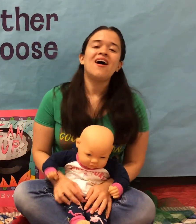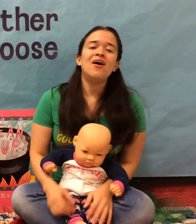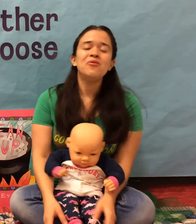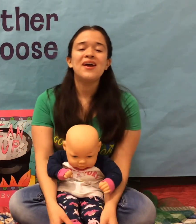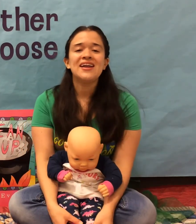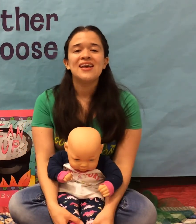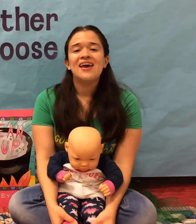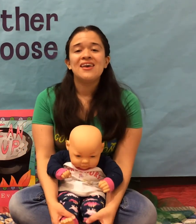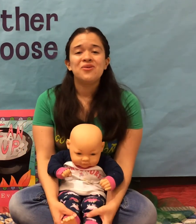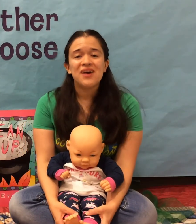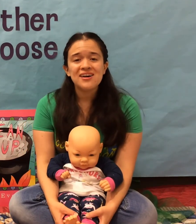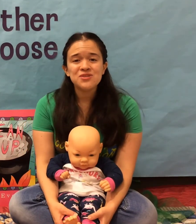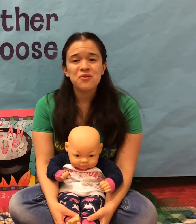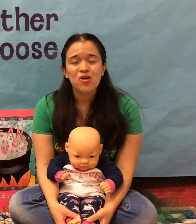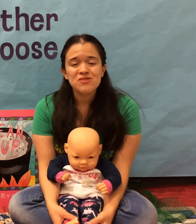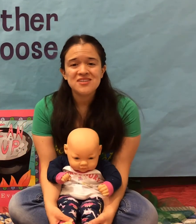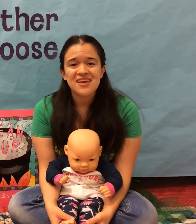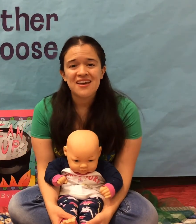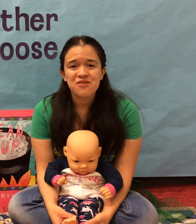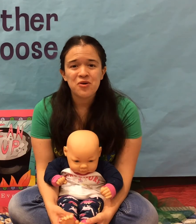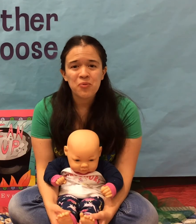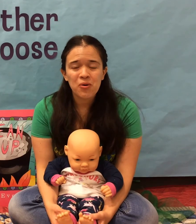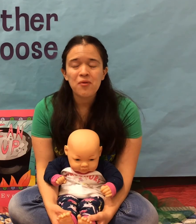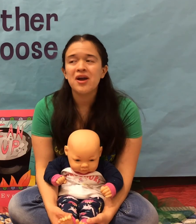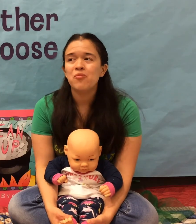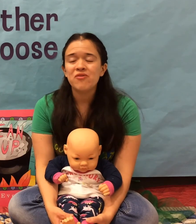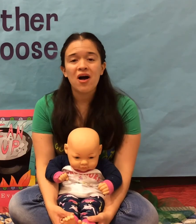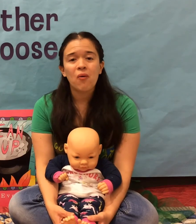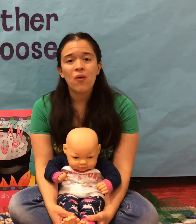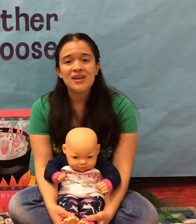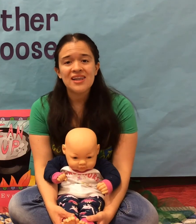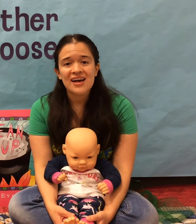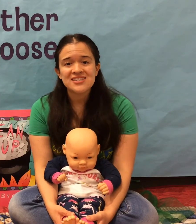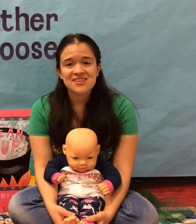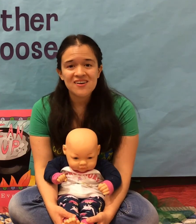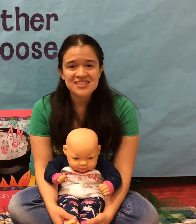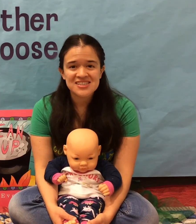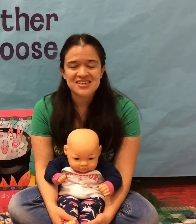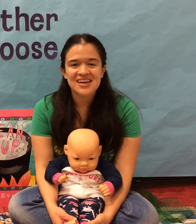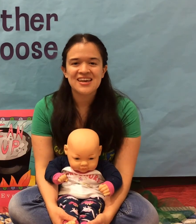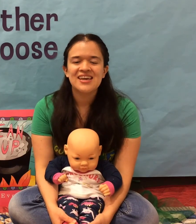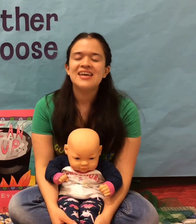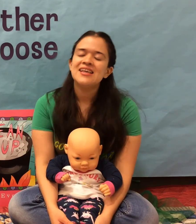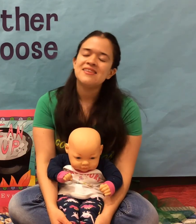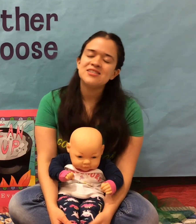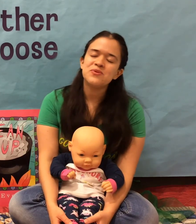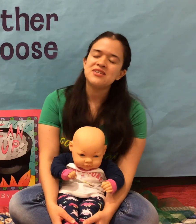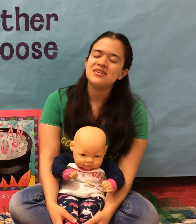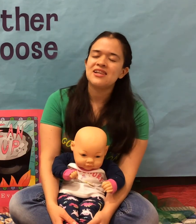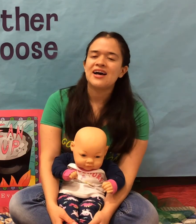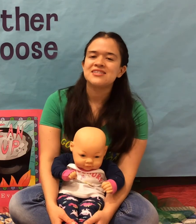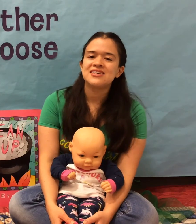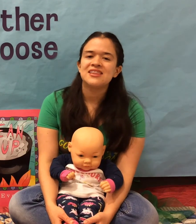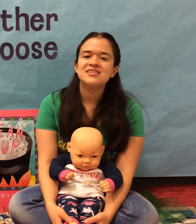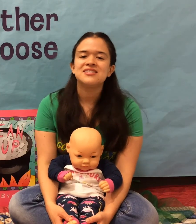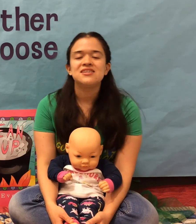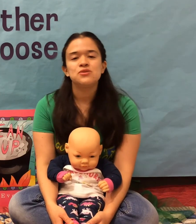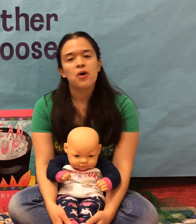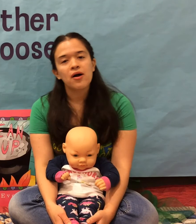All right, you guys, we're almost at the end of our program. We've got one last song to sing. This one is a classic. This is